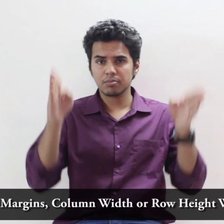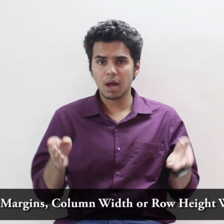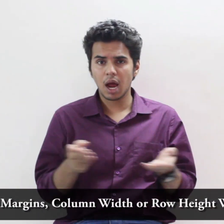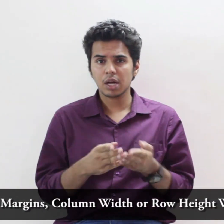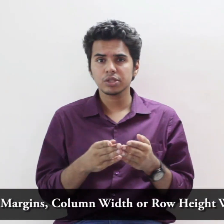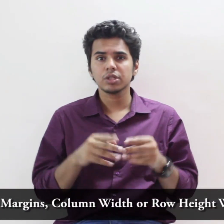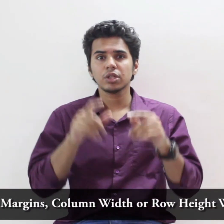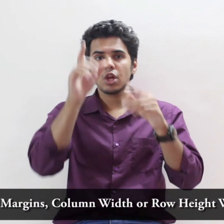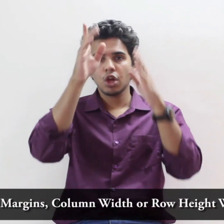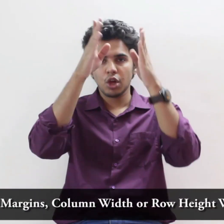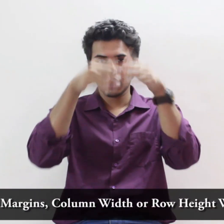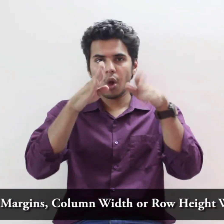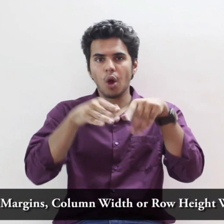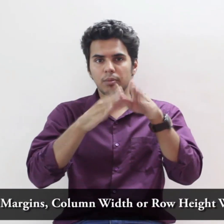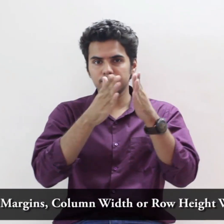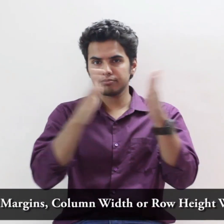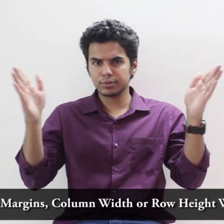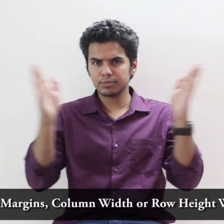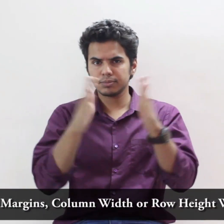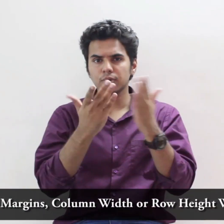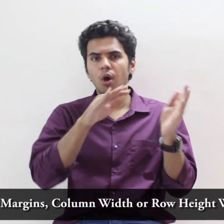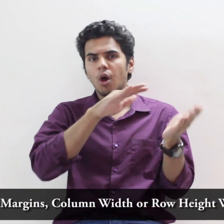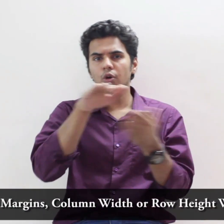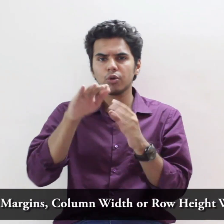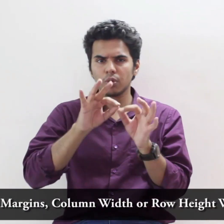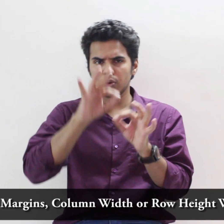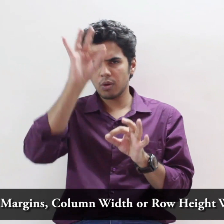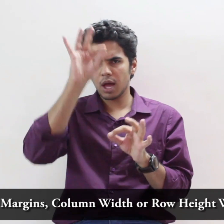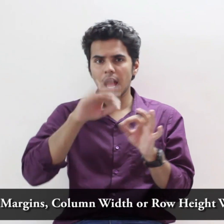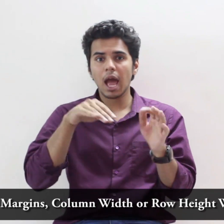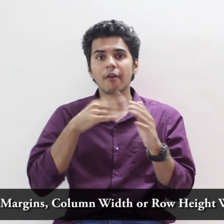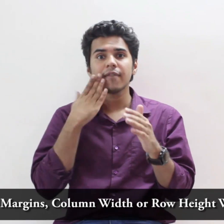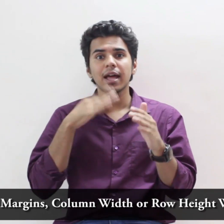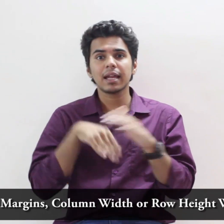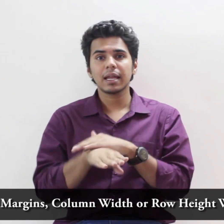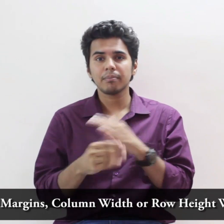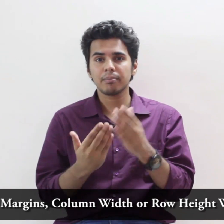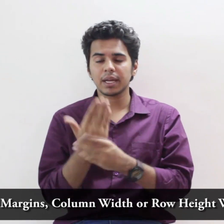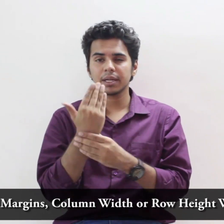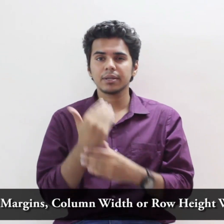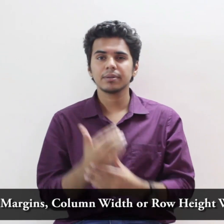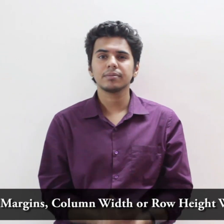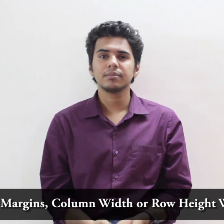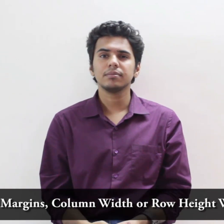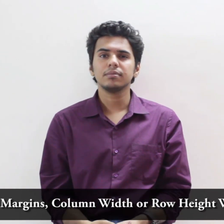To modify margins, column width, and row height while in print.